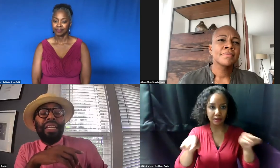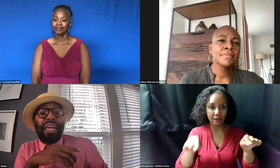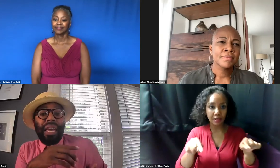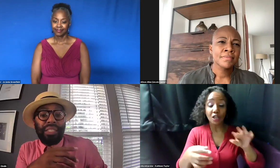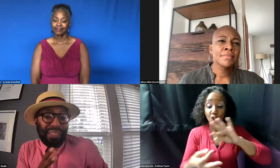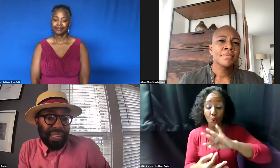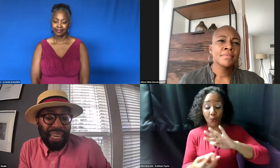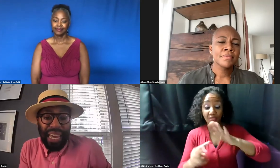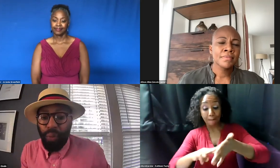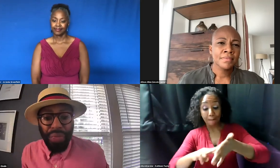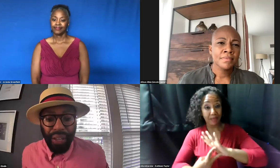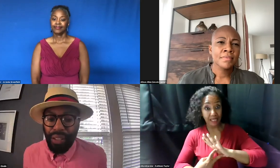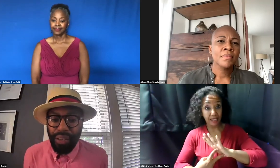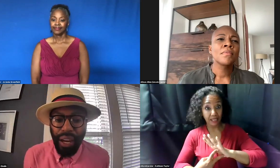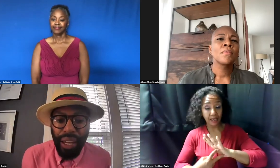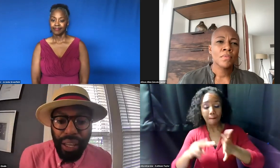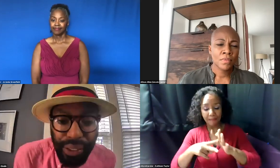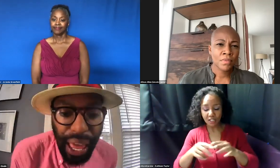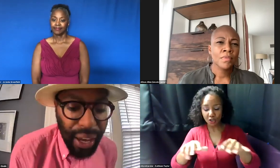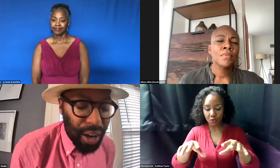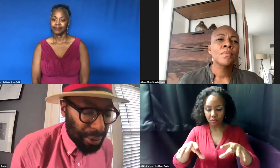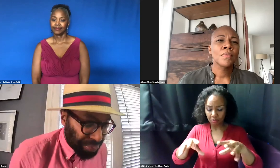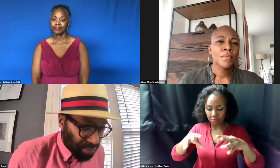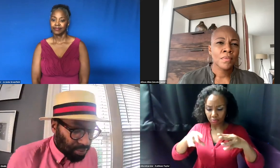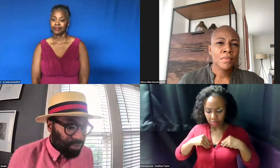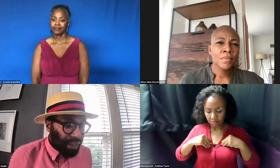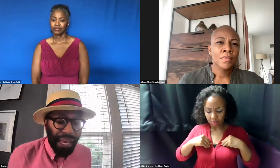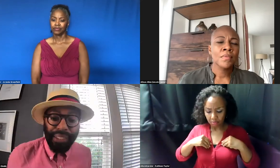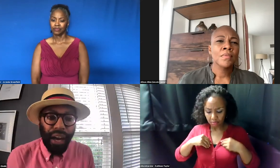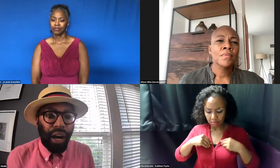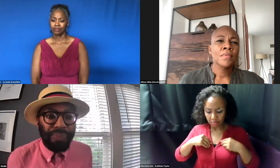making meaning is about sitting in and with it, right?